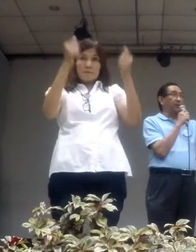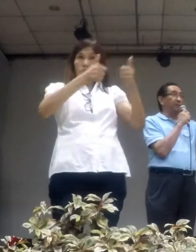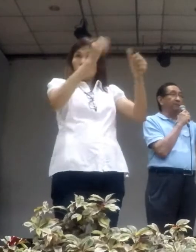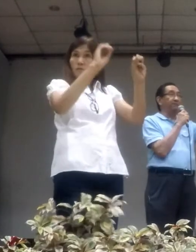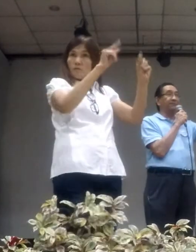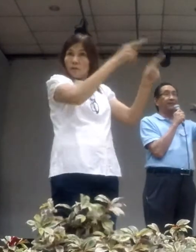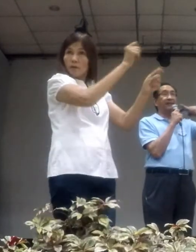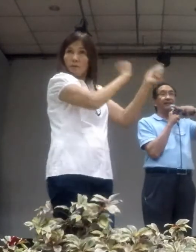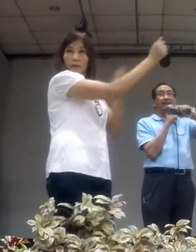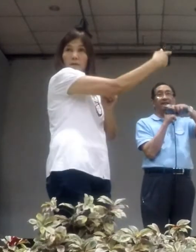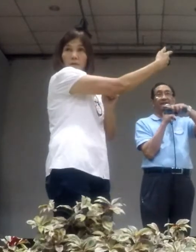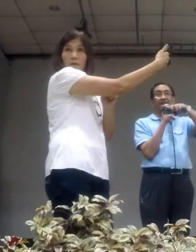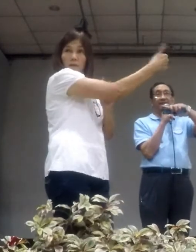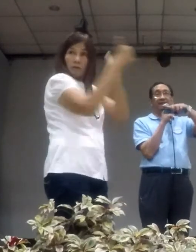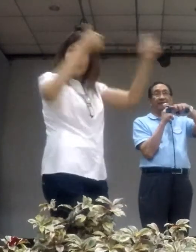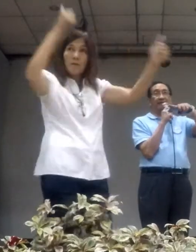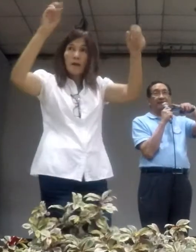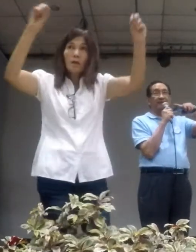it